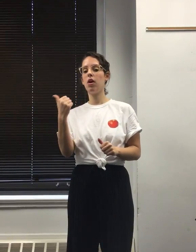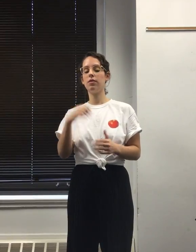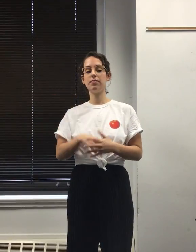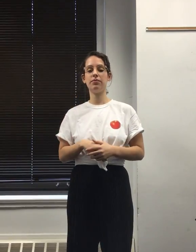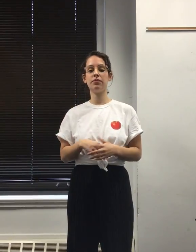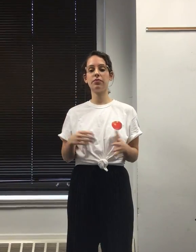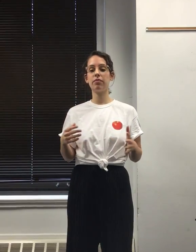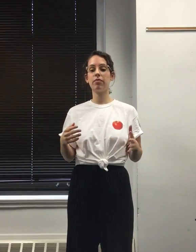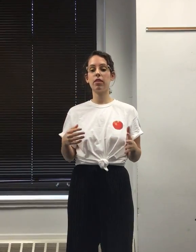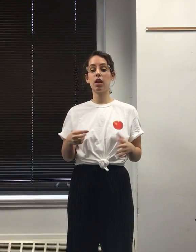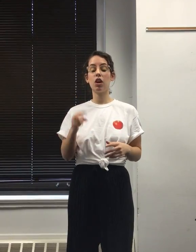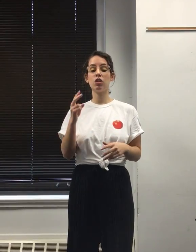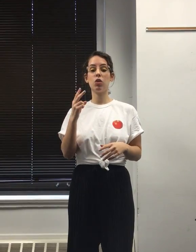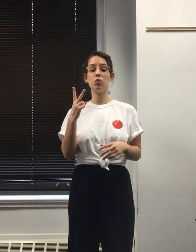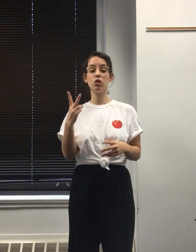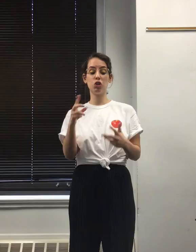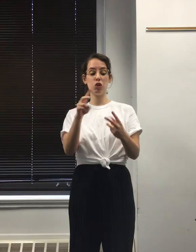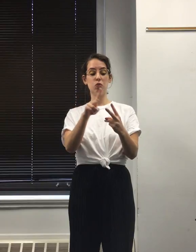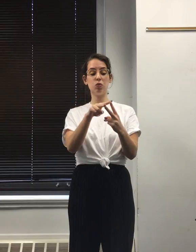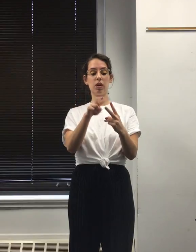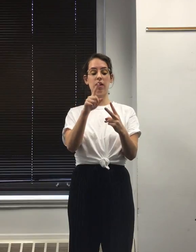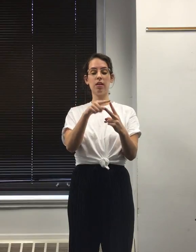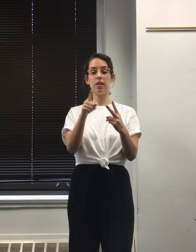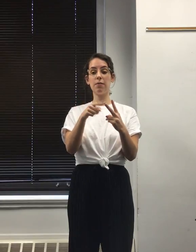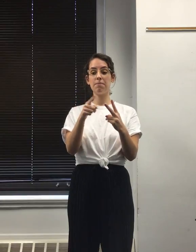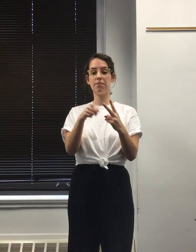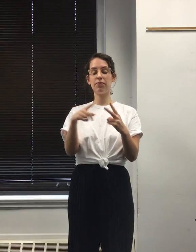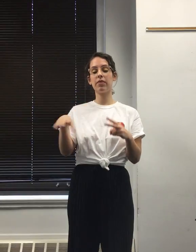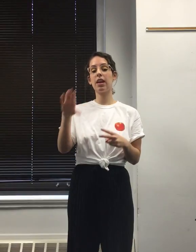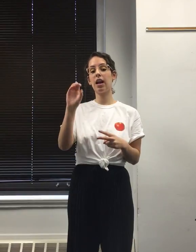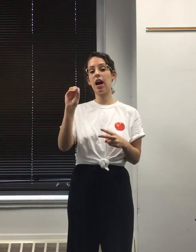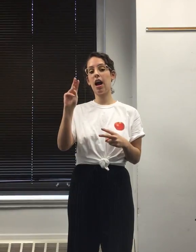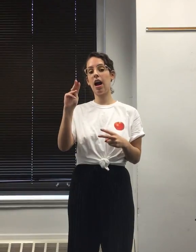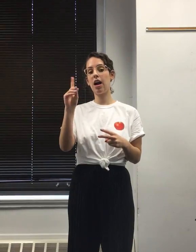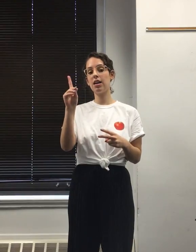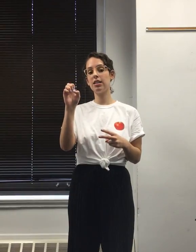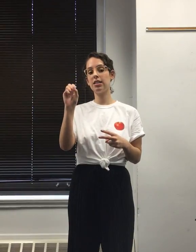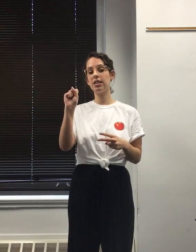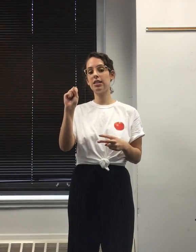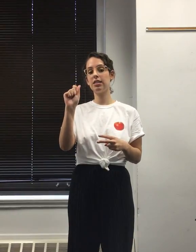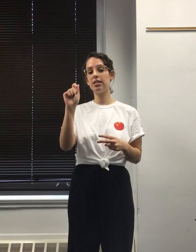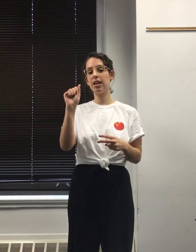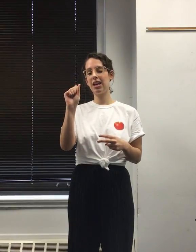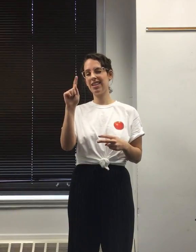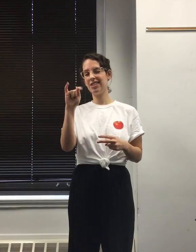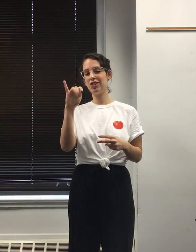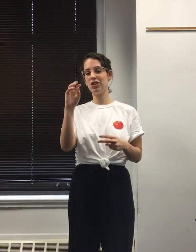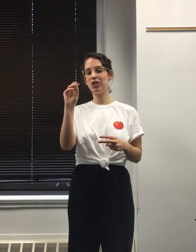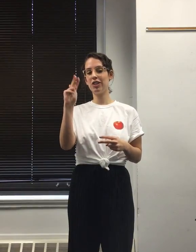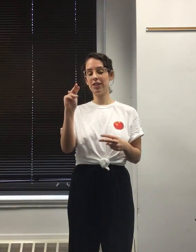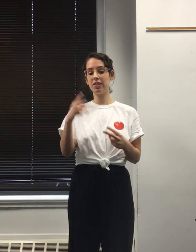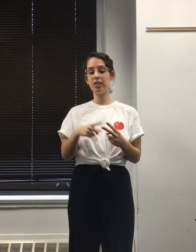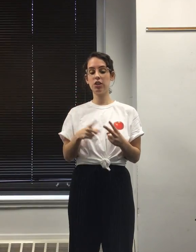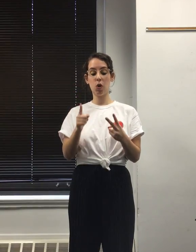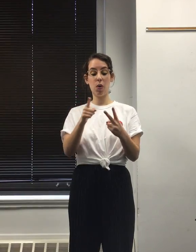looking at evaporation, and this is the second one, condensation. Basically, you can say that these two are opposites. You